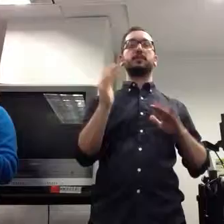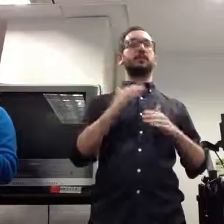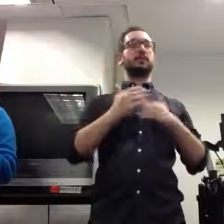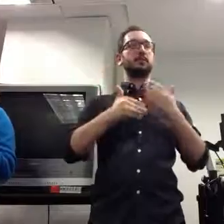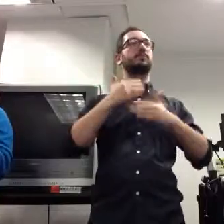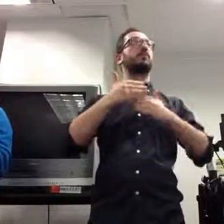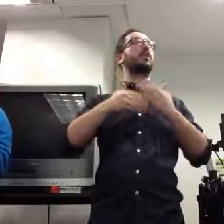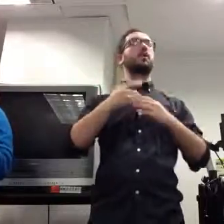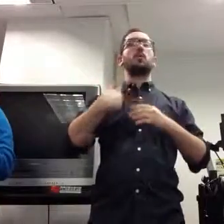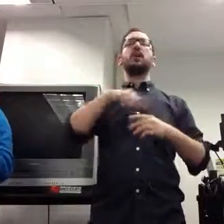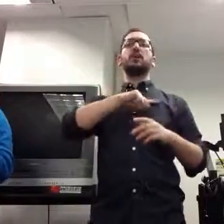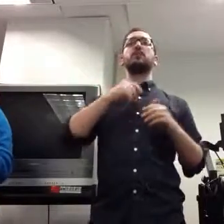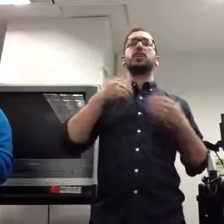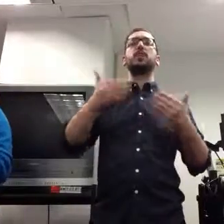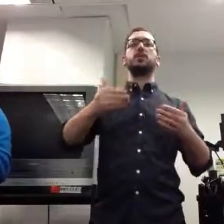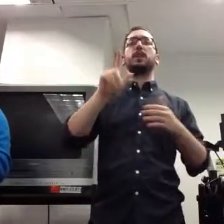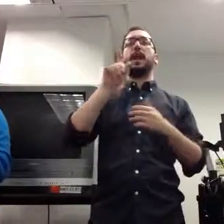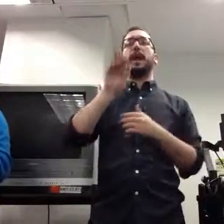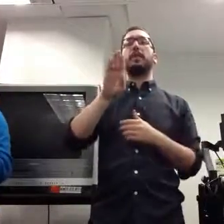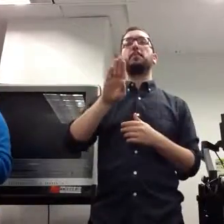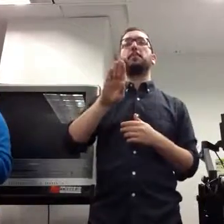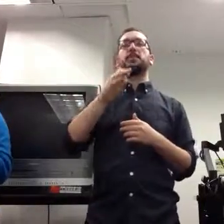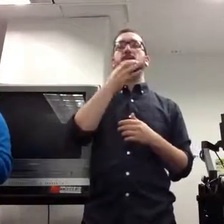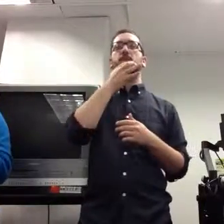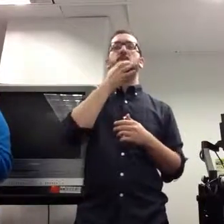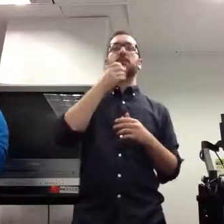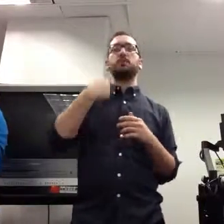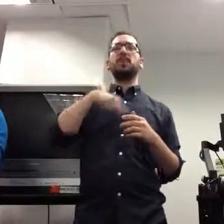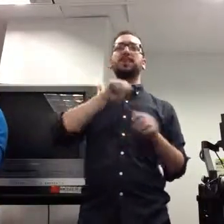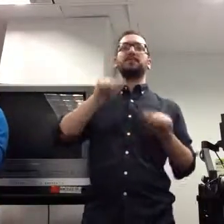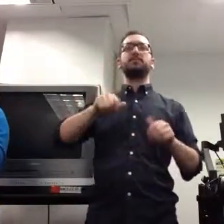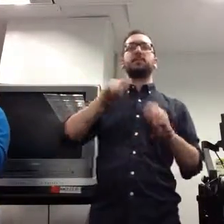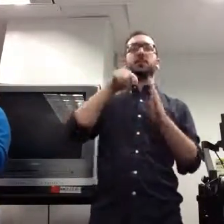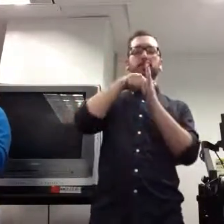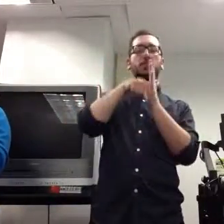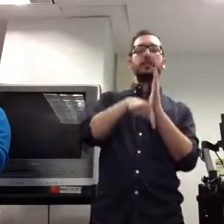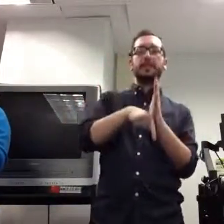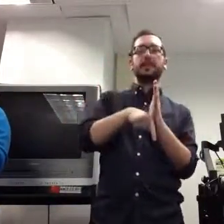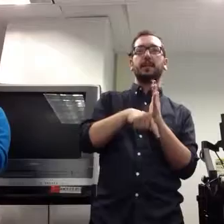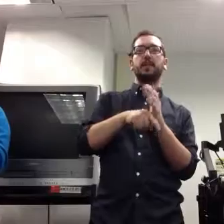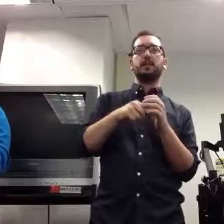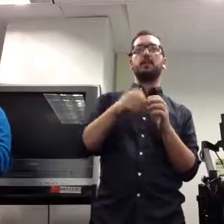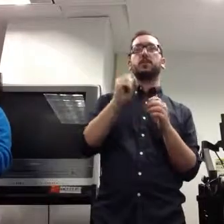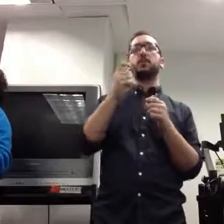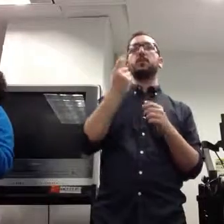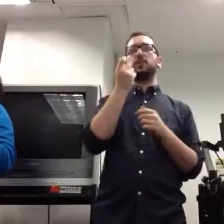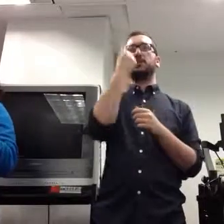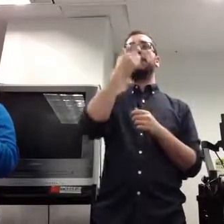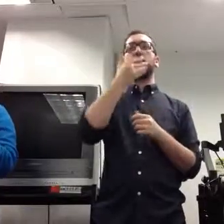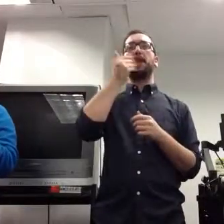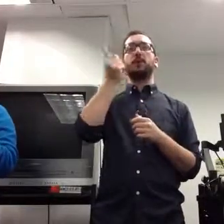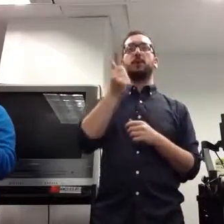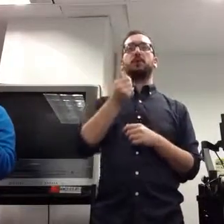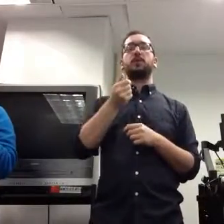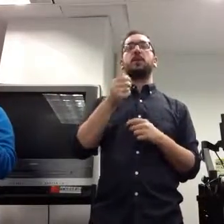here that's going to look at that in a little bit more detail and give you a better chance to understand that it's a cooling process.